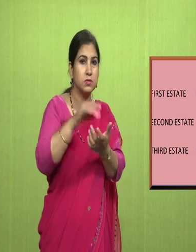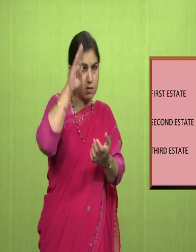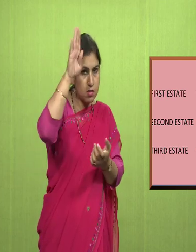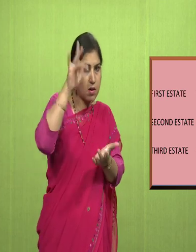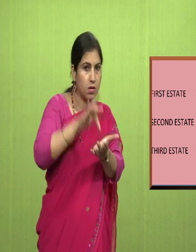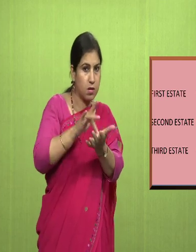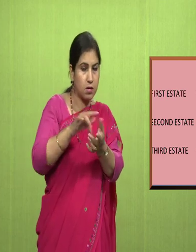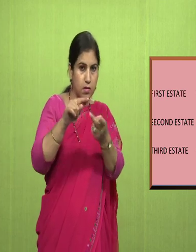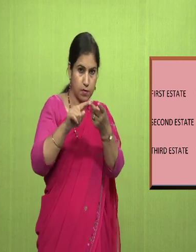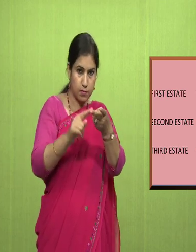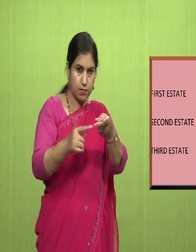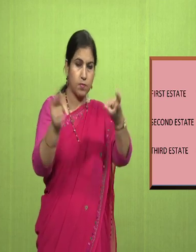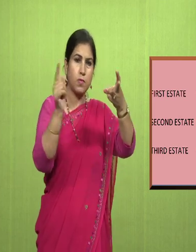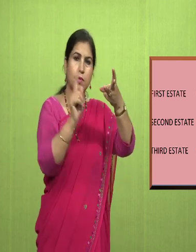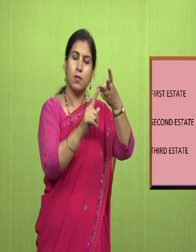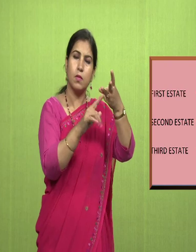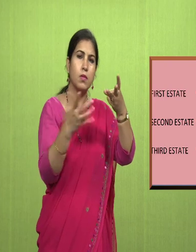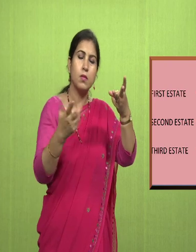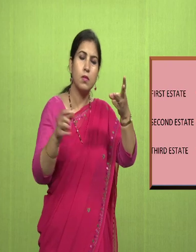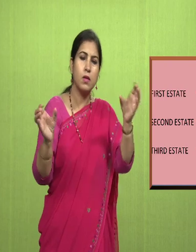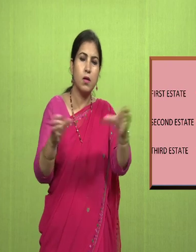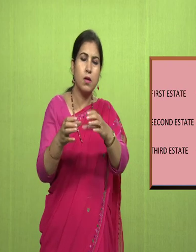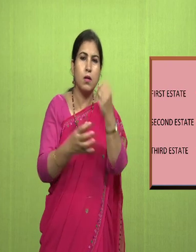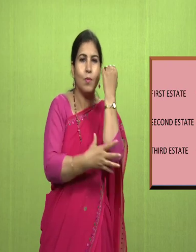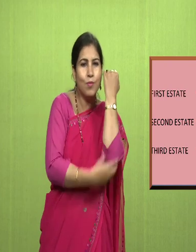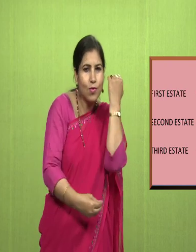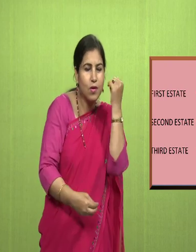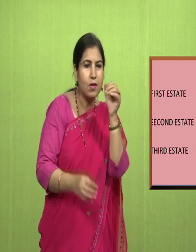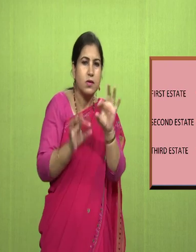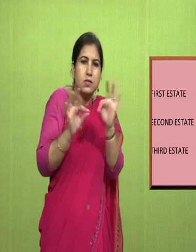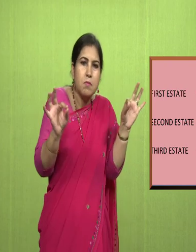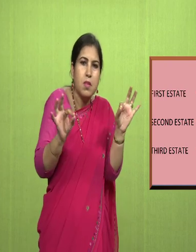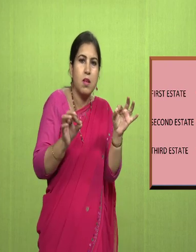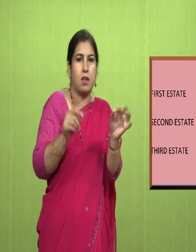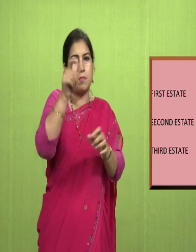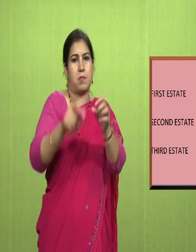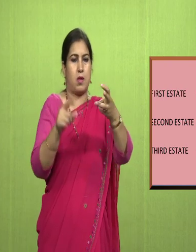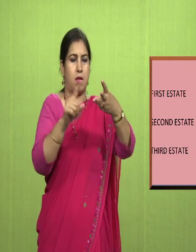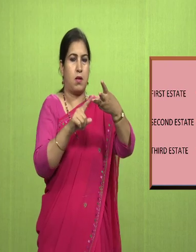officers of the king, and the third was common people.